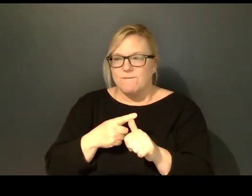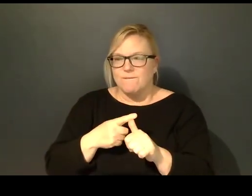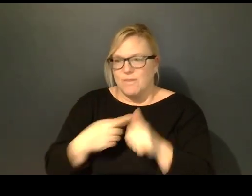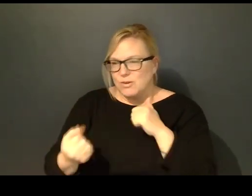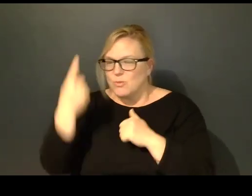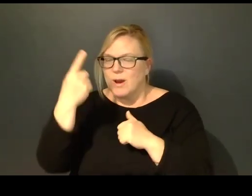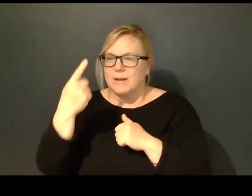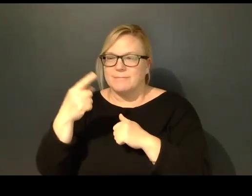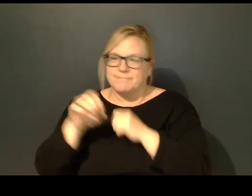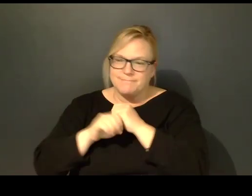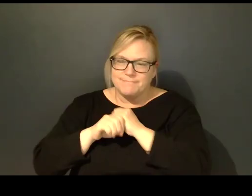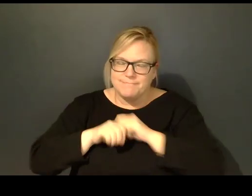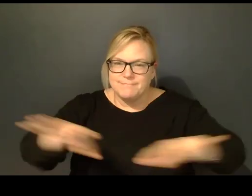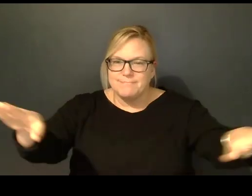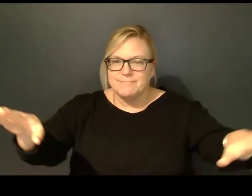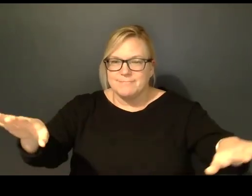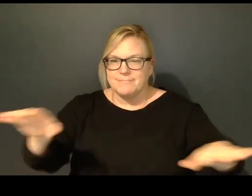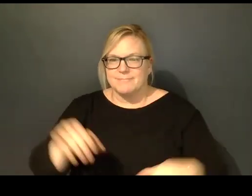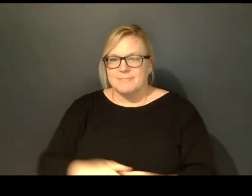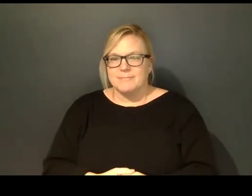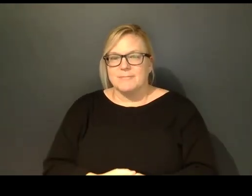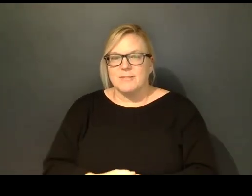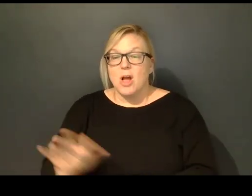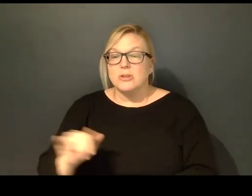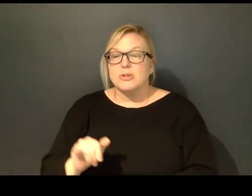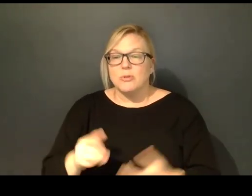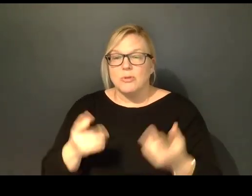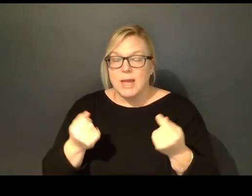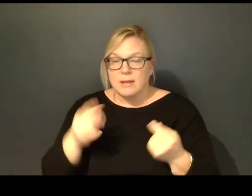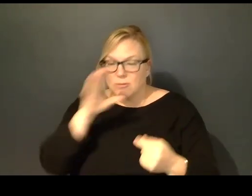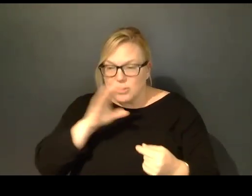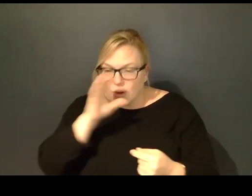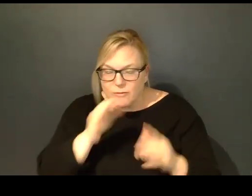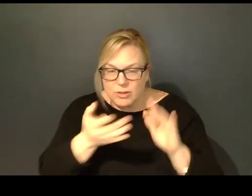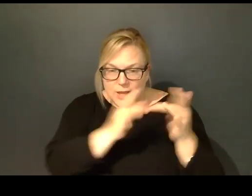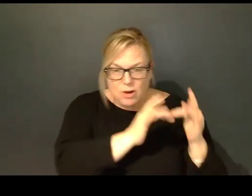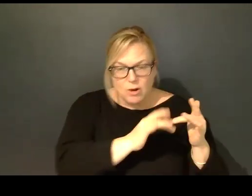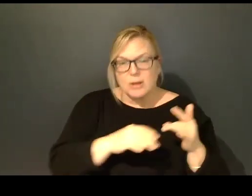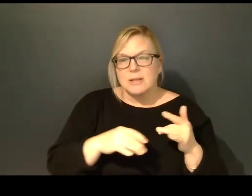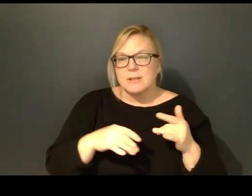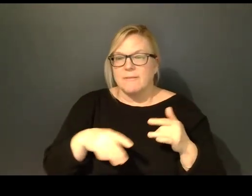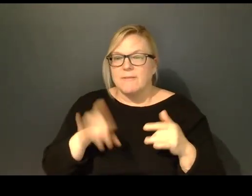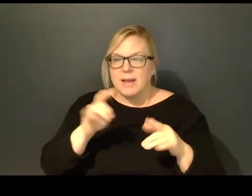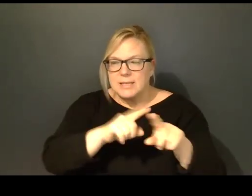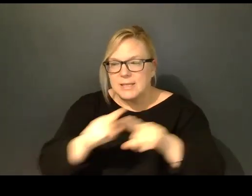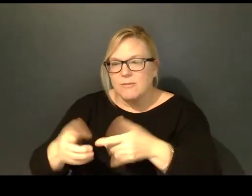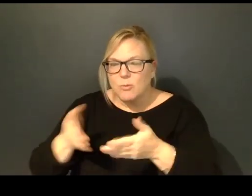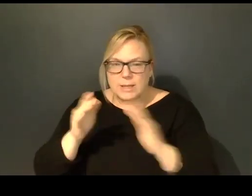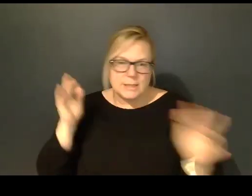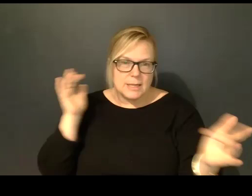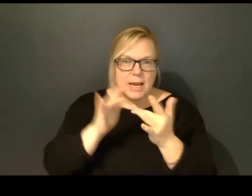Blake. And folks can also Google reachability, find you on all those social platforms to connect with your organization as